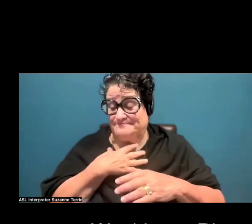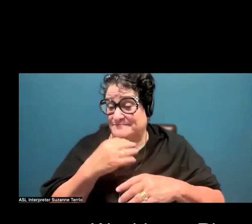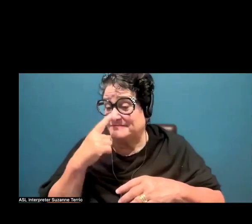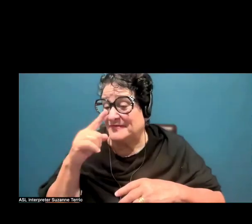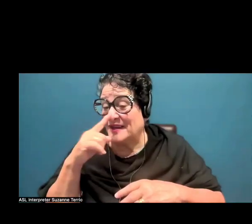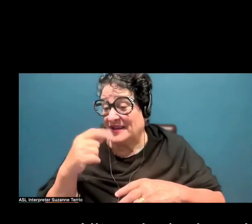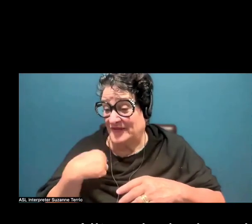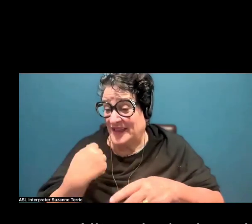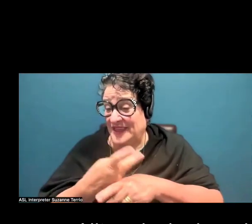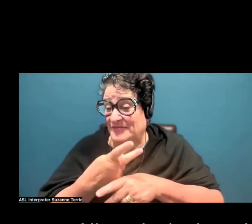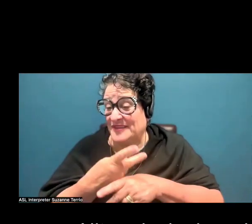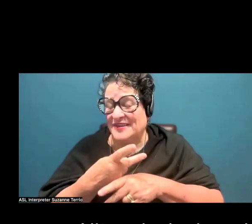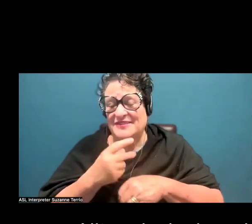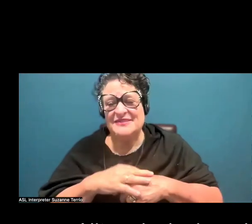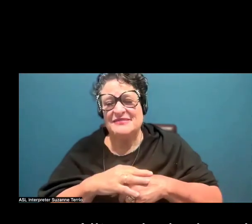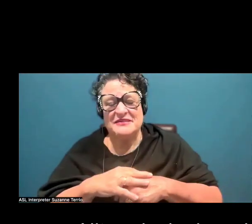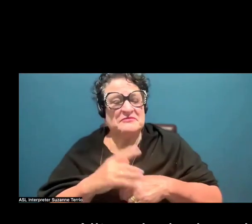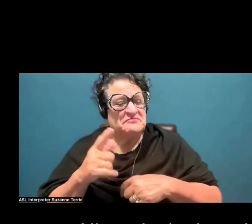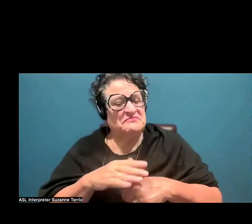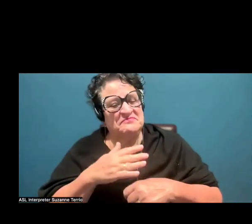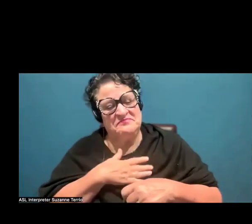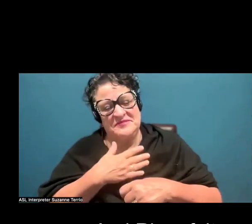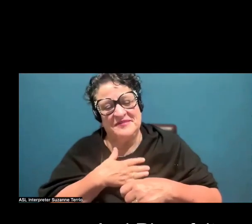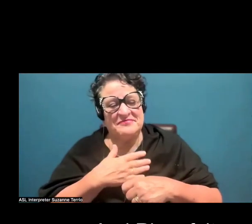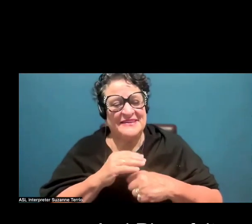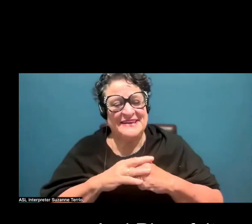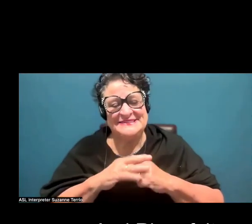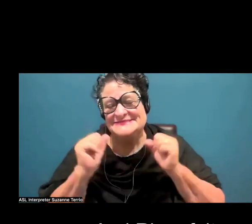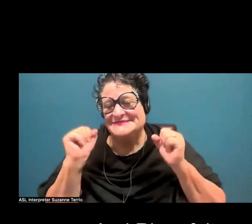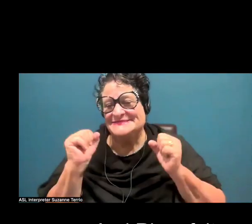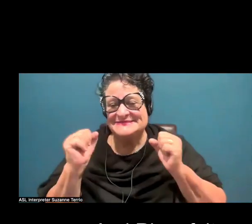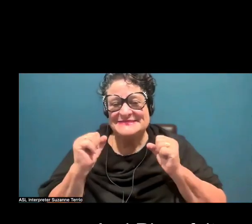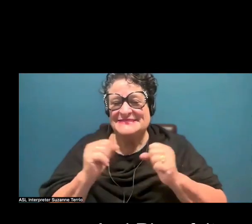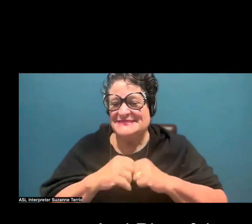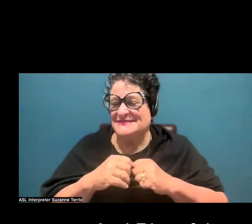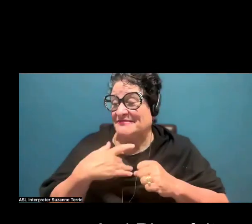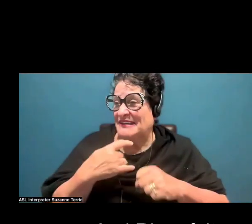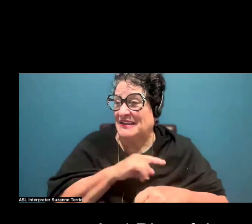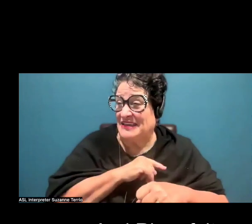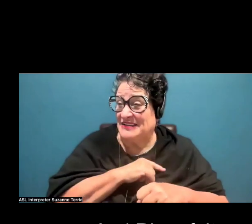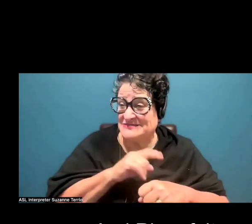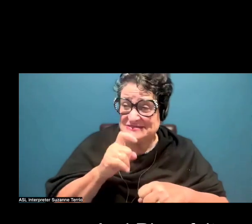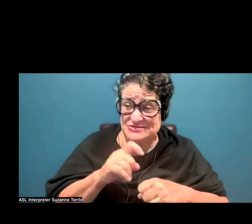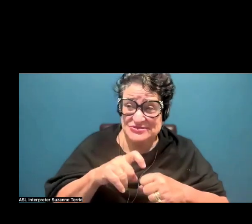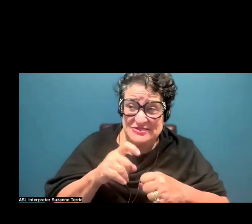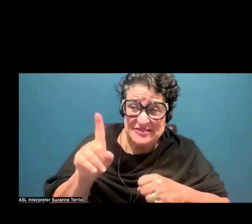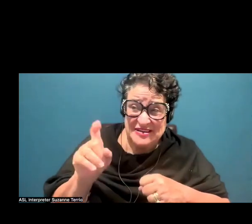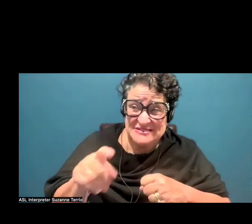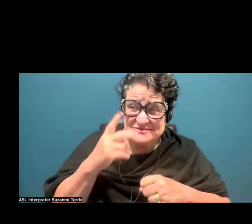I kept it? Nitsos looked so pleased that he might burst, and Rhea felt a pang of guilt for not having asked to see his garden